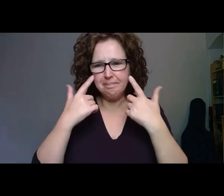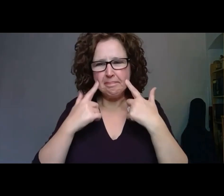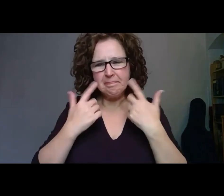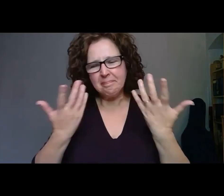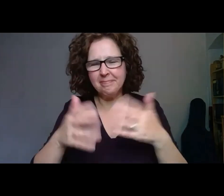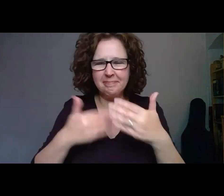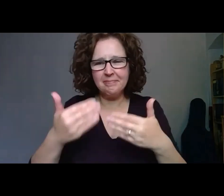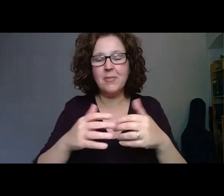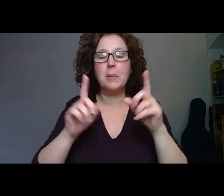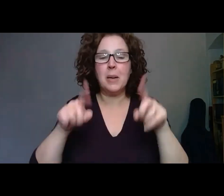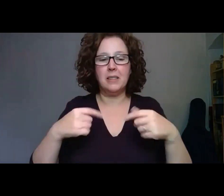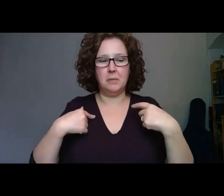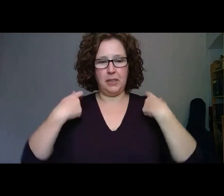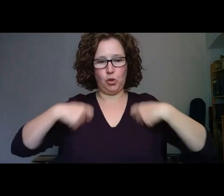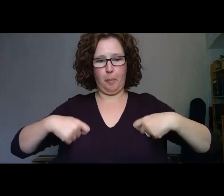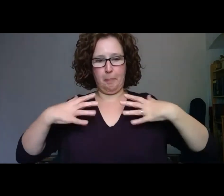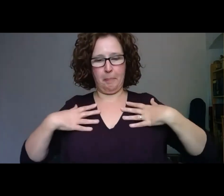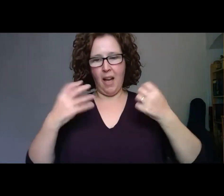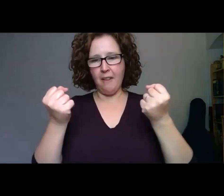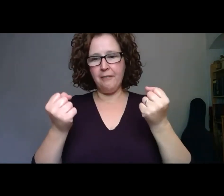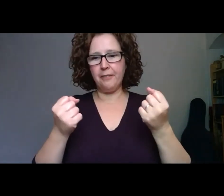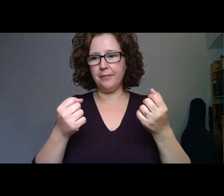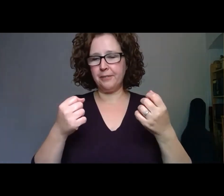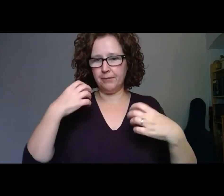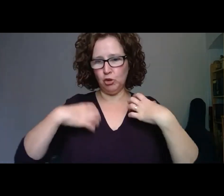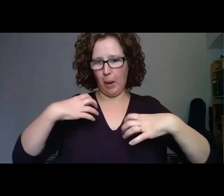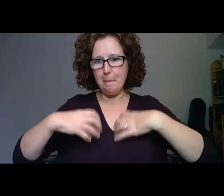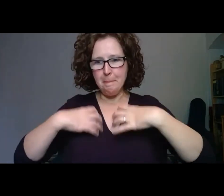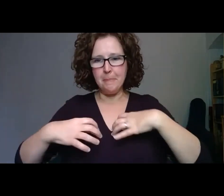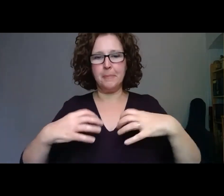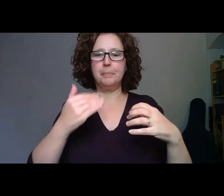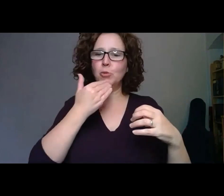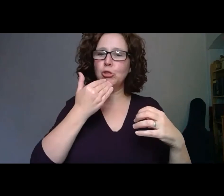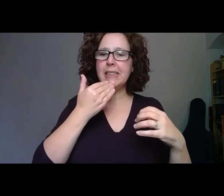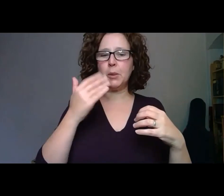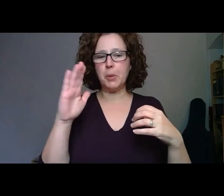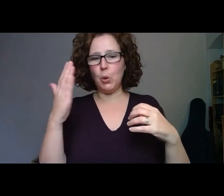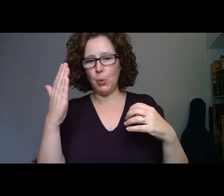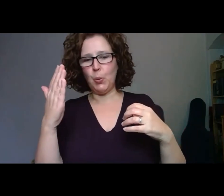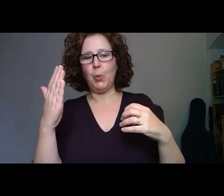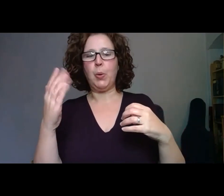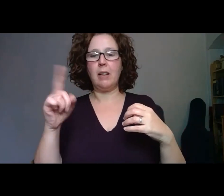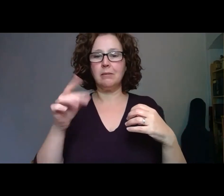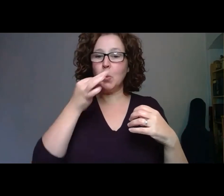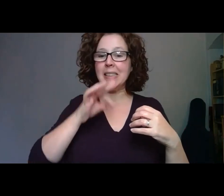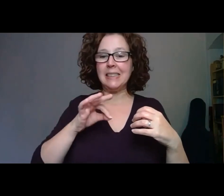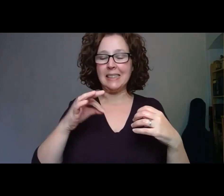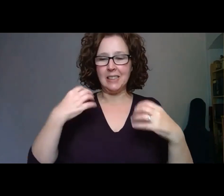I'm wearing a top that has stripes on green and blue and white.